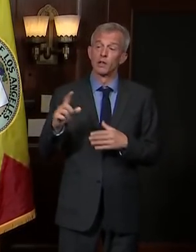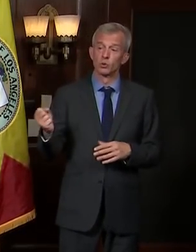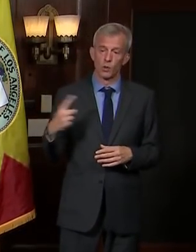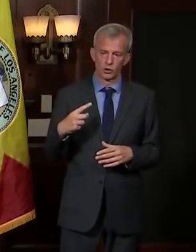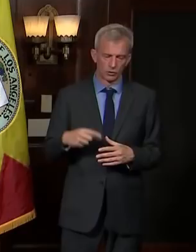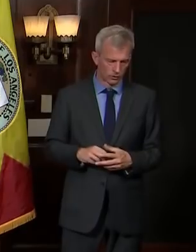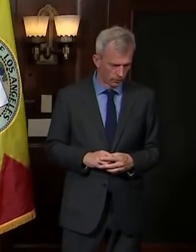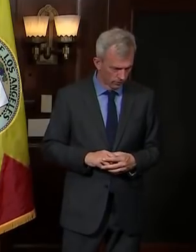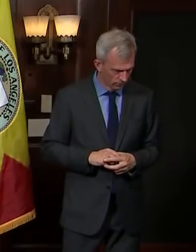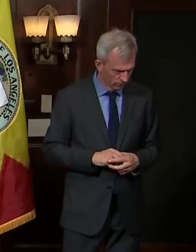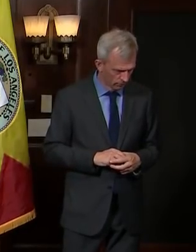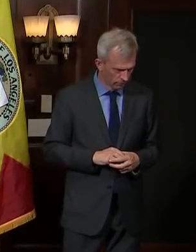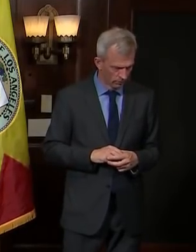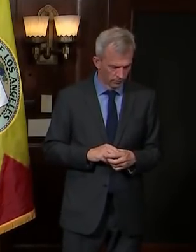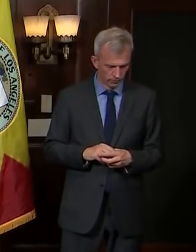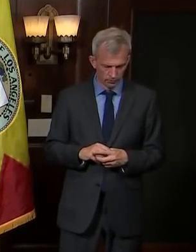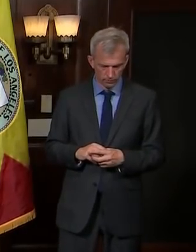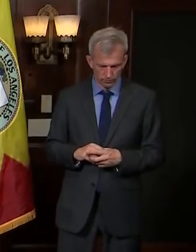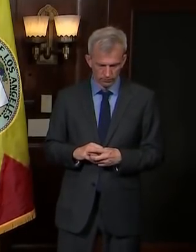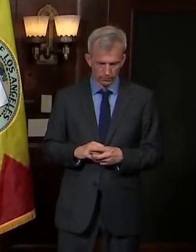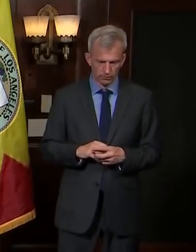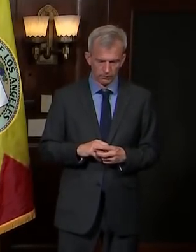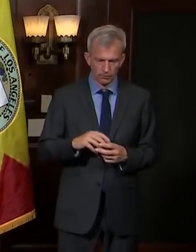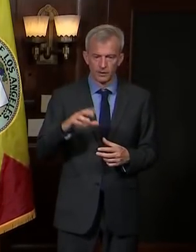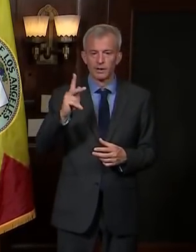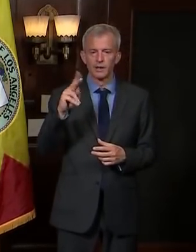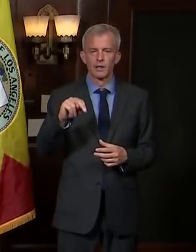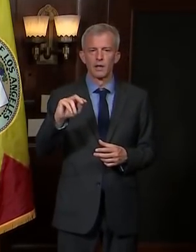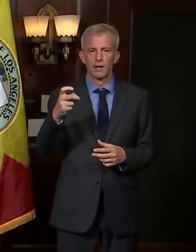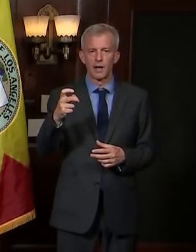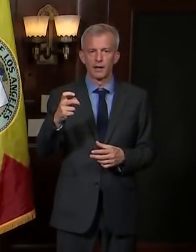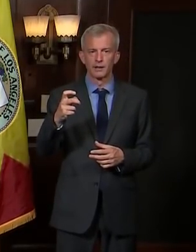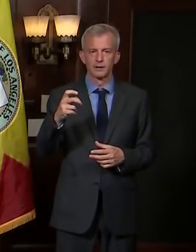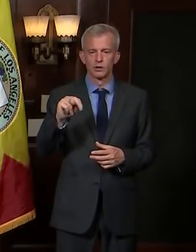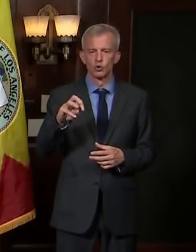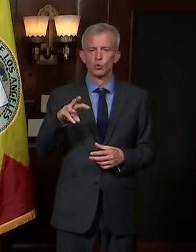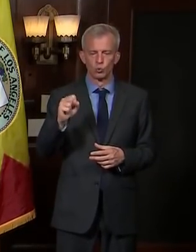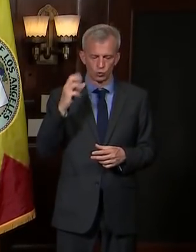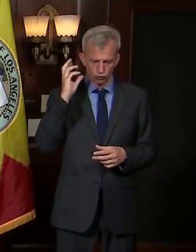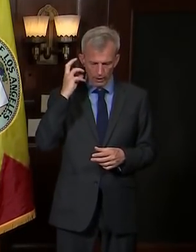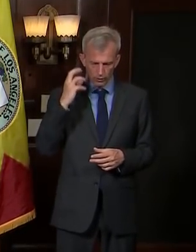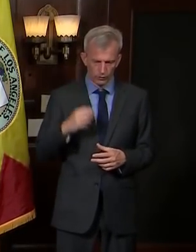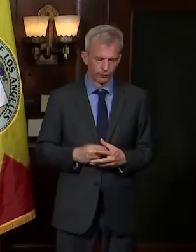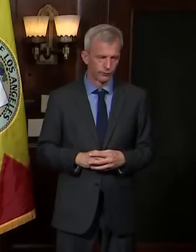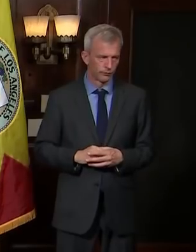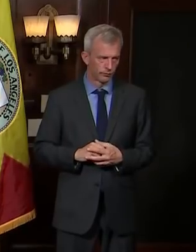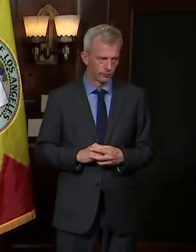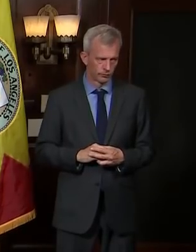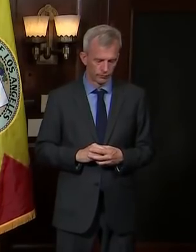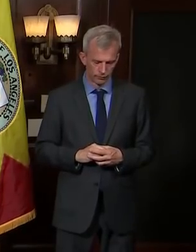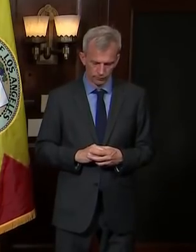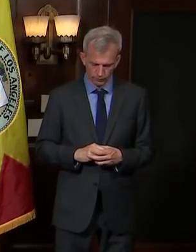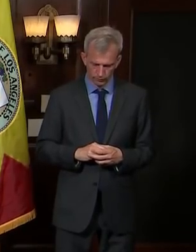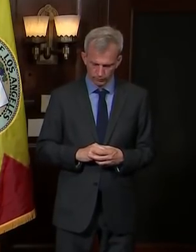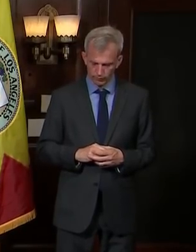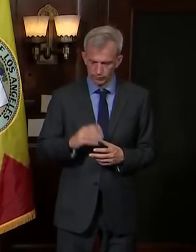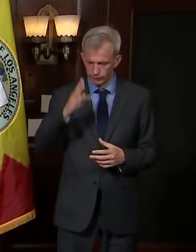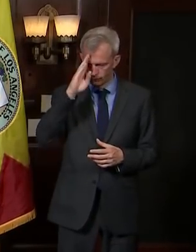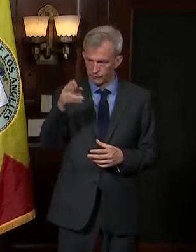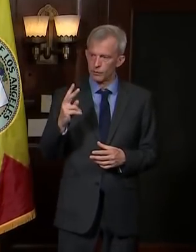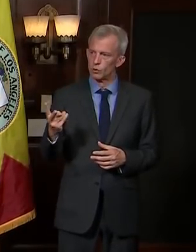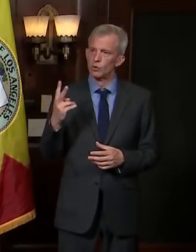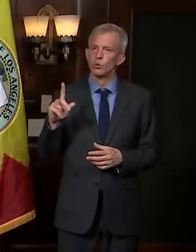Next, we turn to the line of Claudia Prosciutta with KNX News Radio. Hey, Please Claudia. go ahead. Hi, Eric. Two questions for